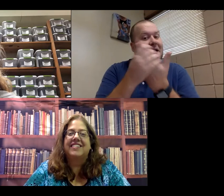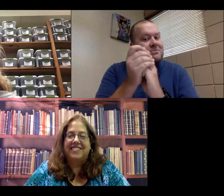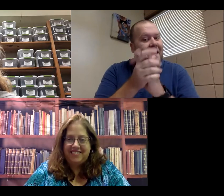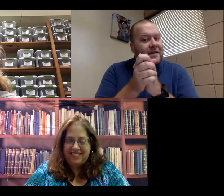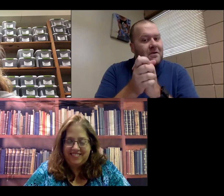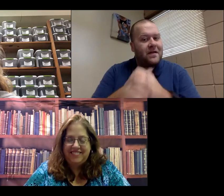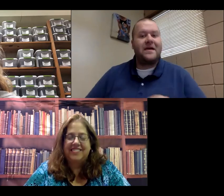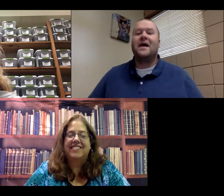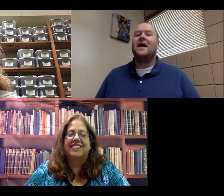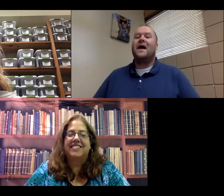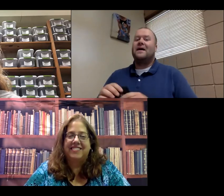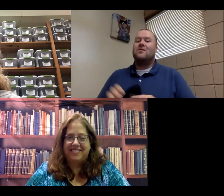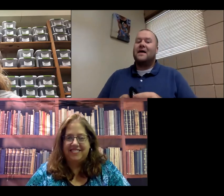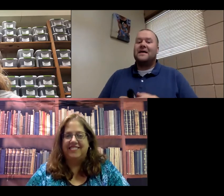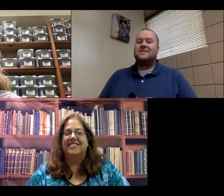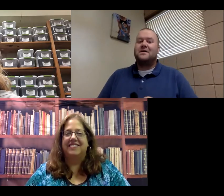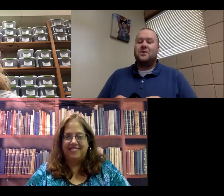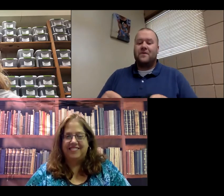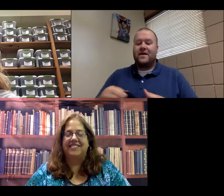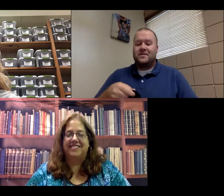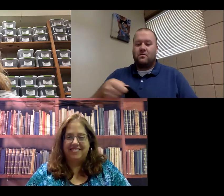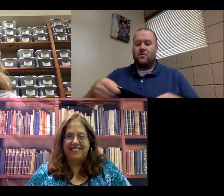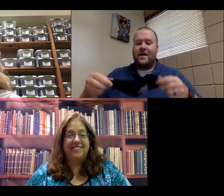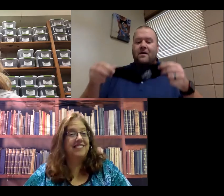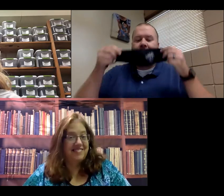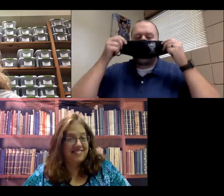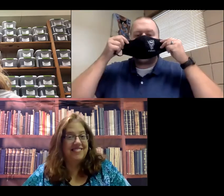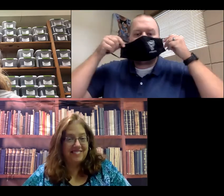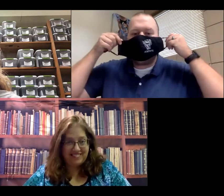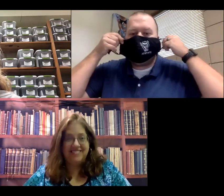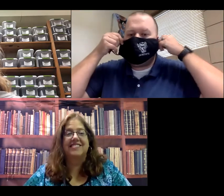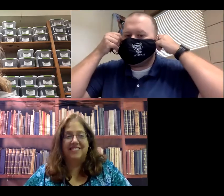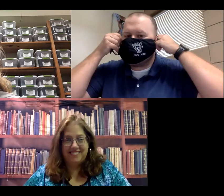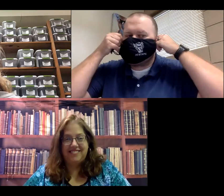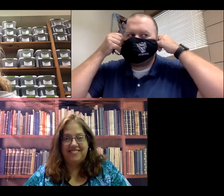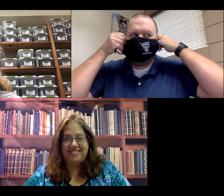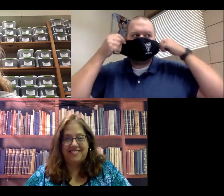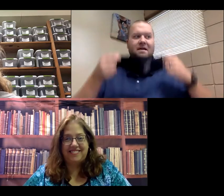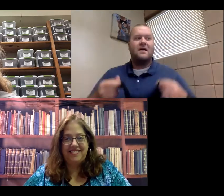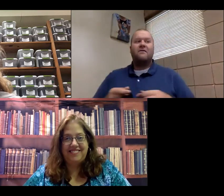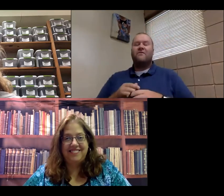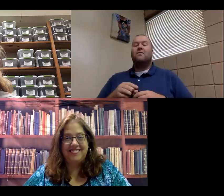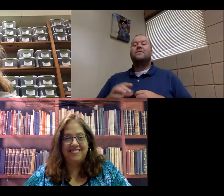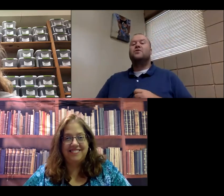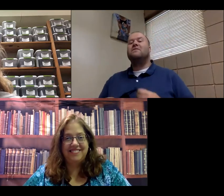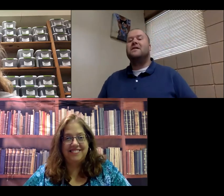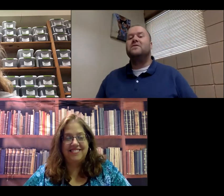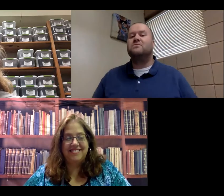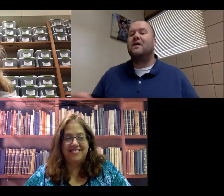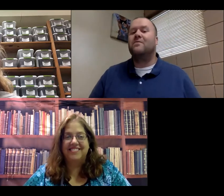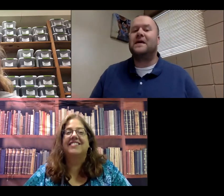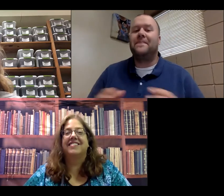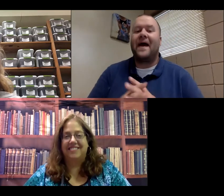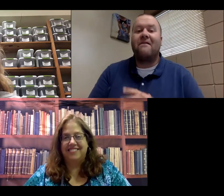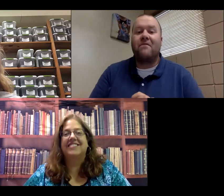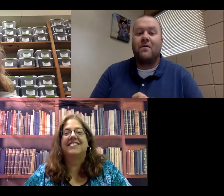your hands regularly. And our last W is wear a mask. Following the three W's